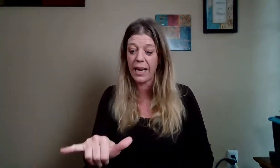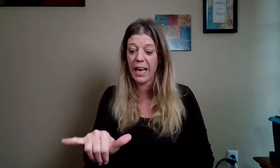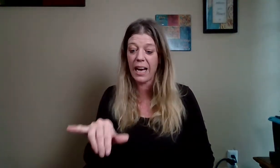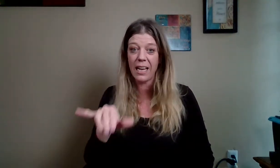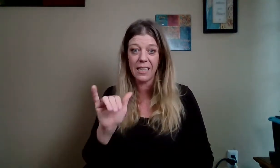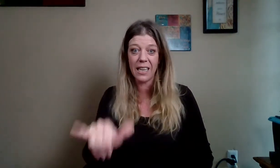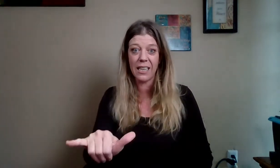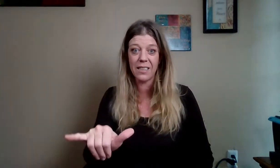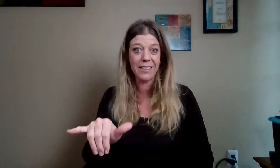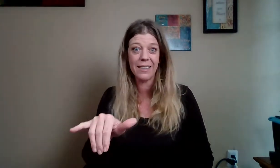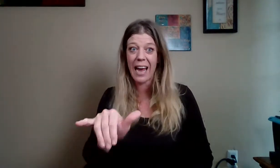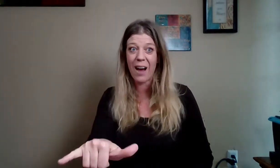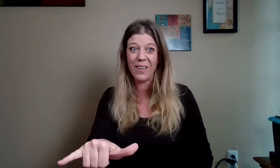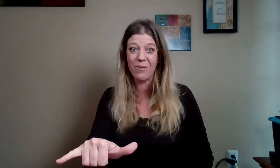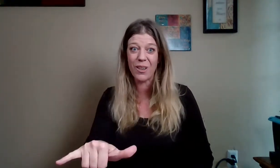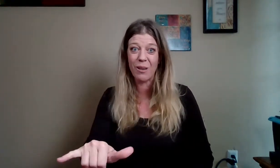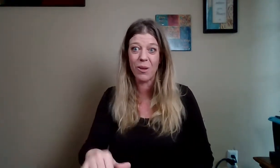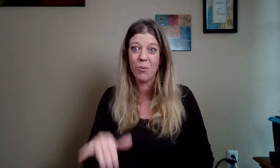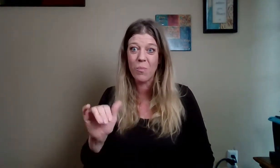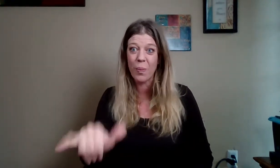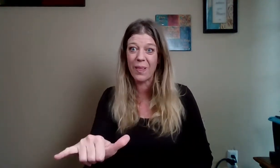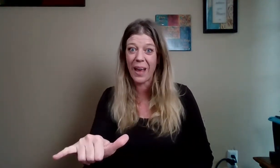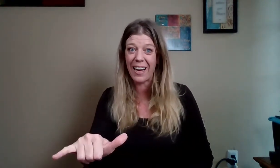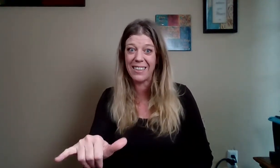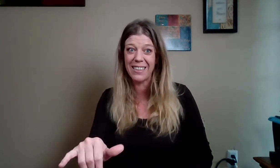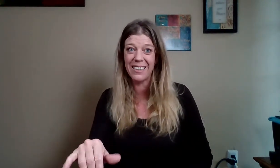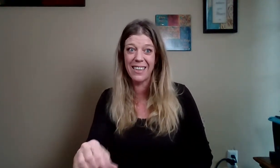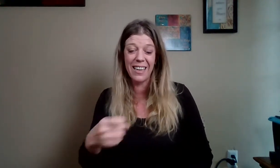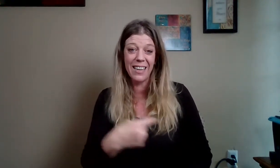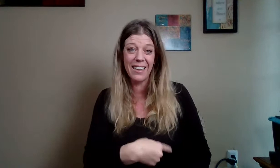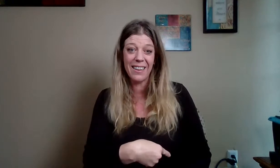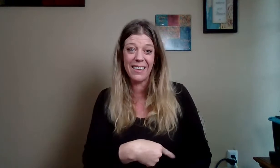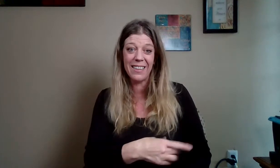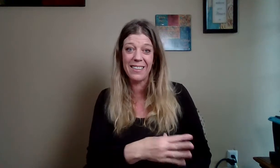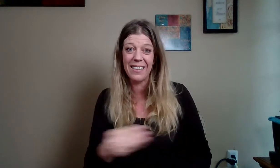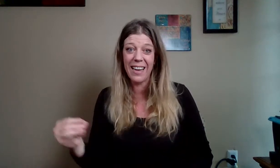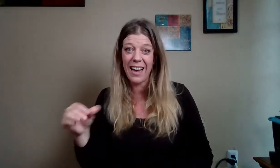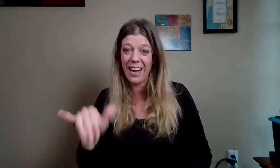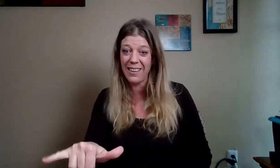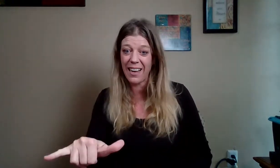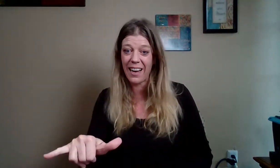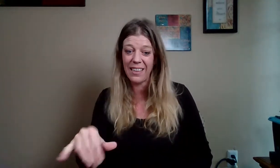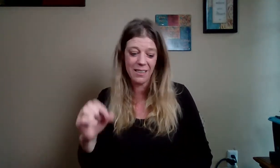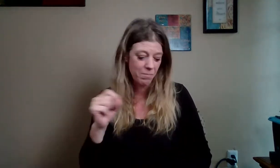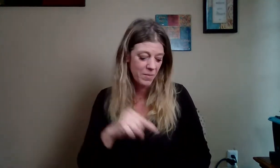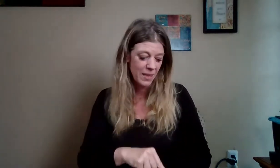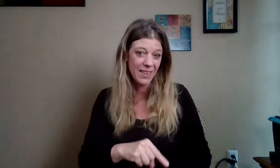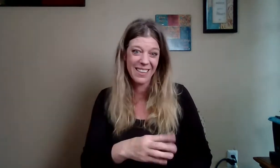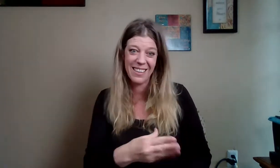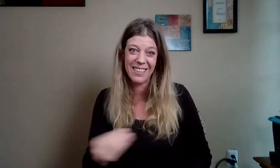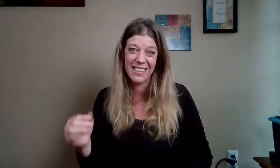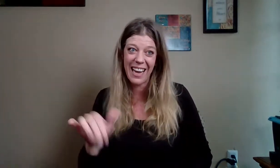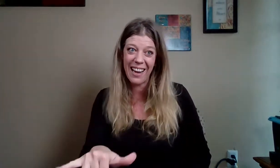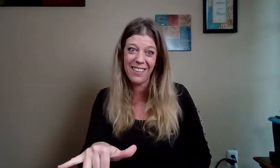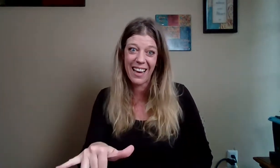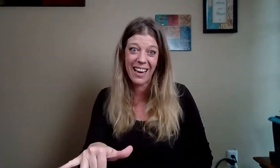Y hand and just out in front of you. That. This and that. This and